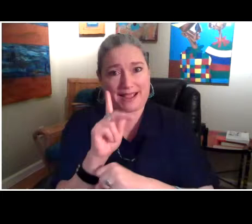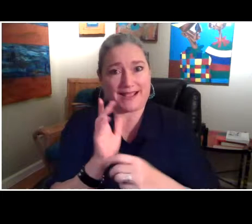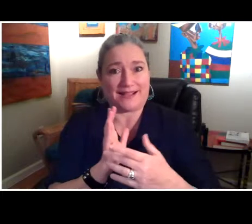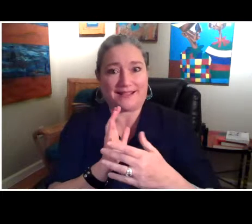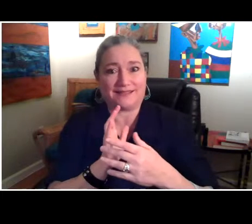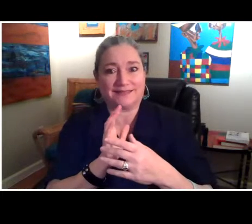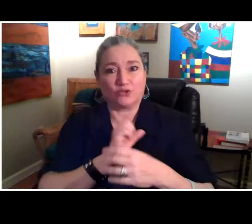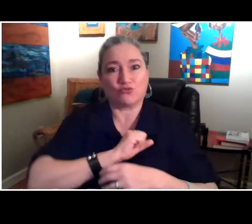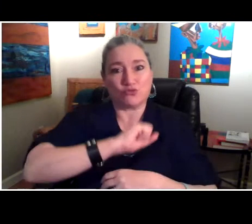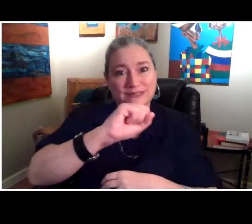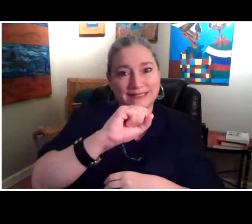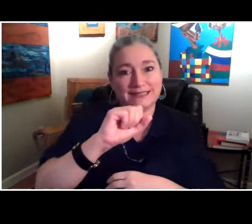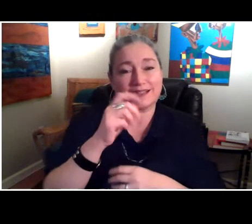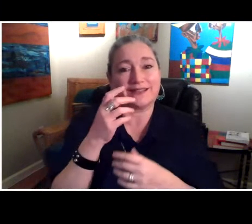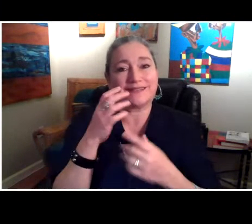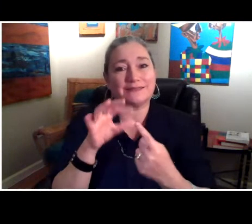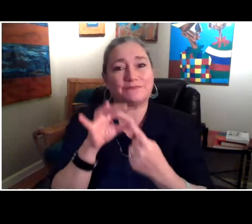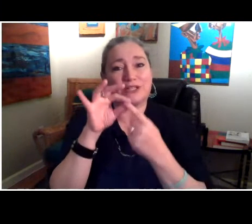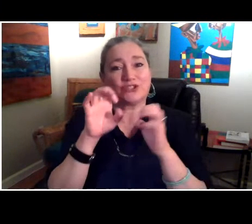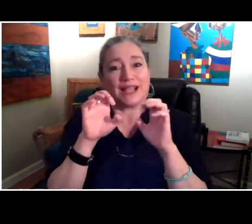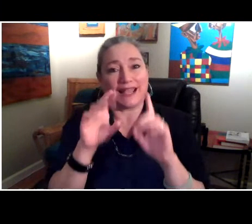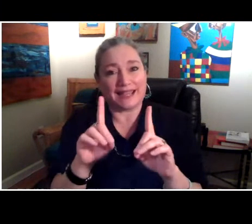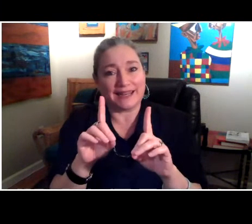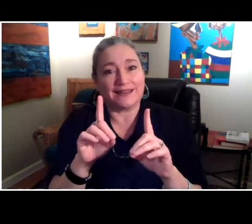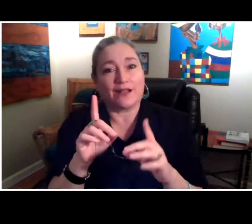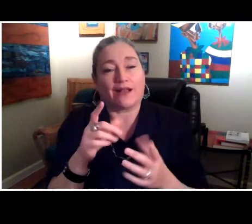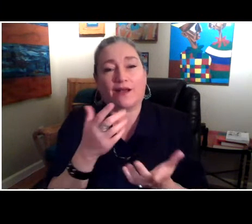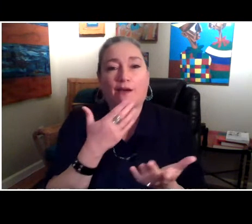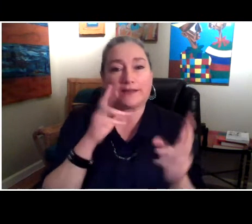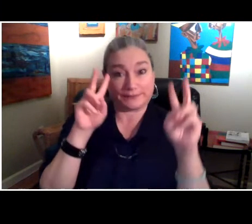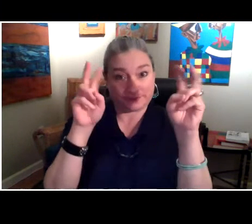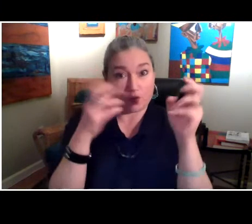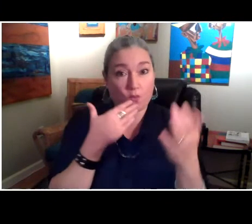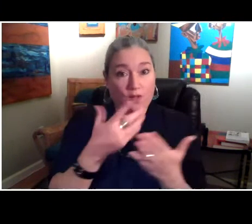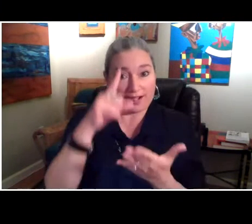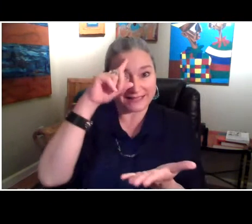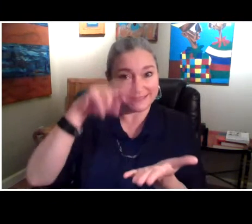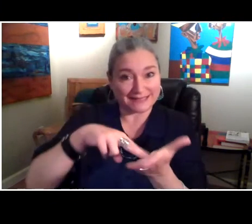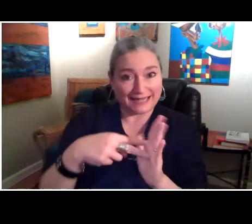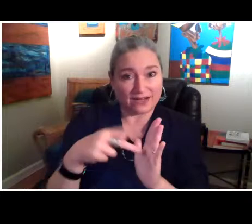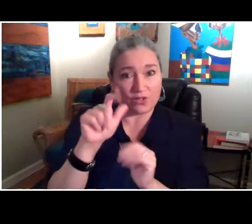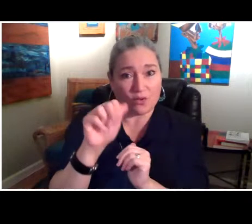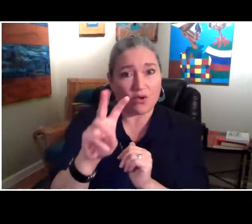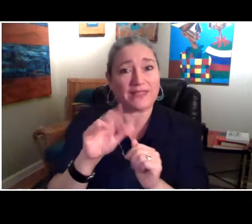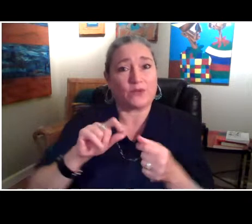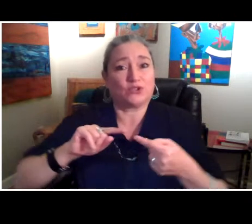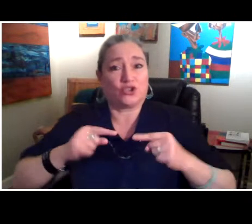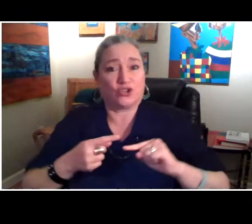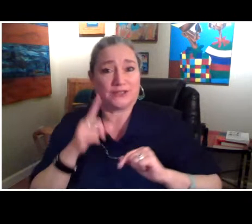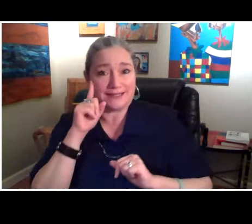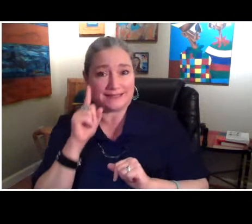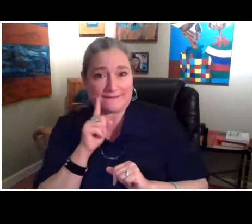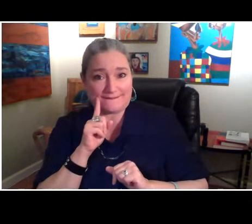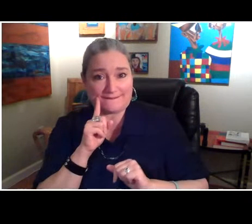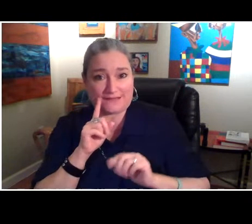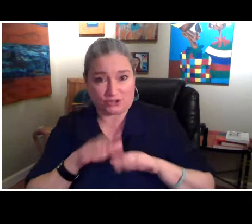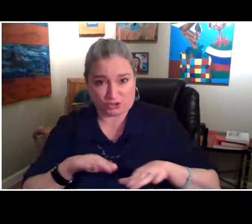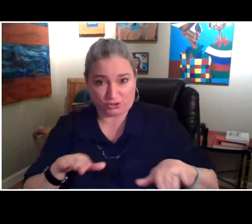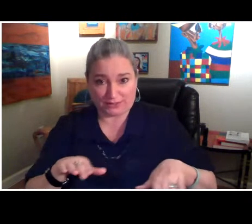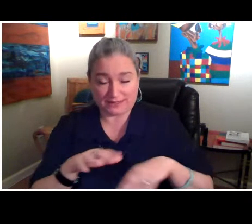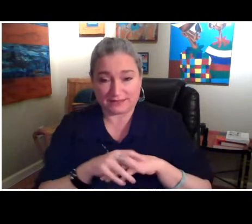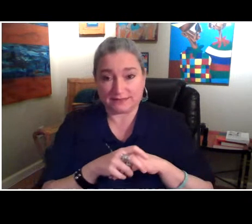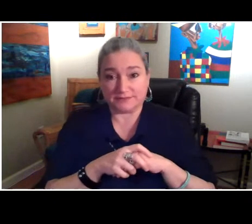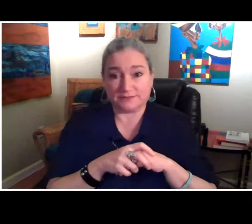then provide sign language to them. And at that time, that was an important act of resistance, particularly with a